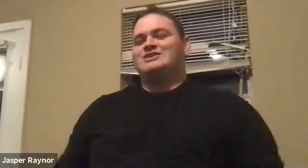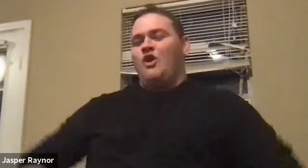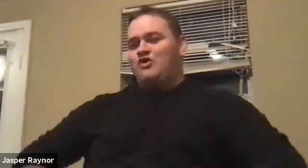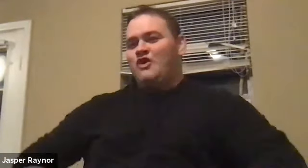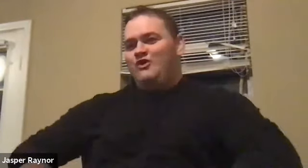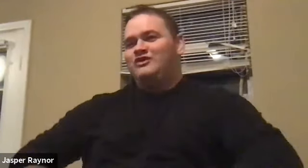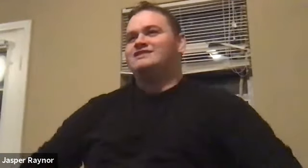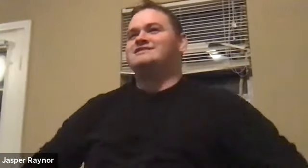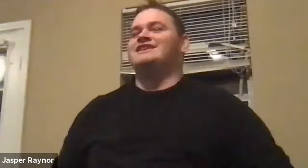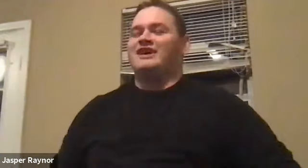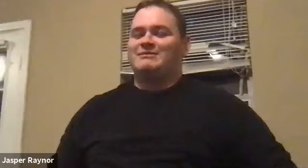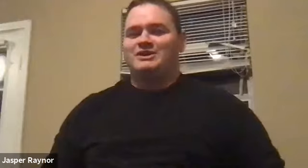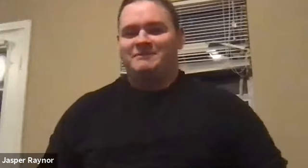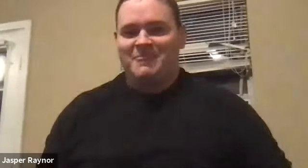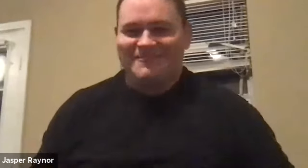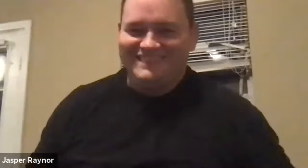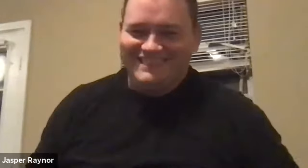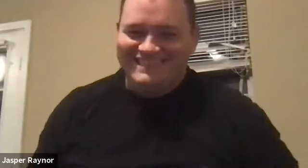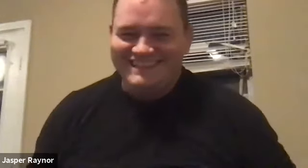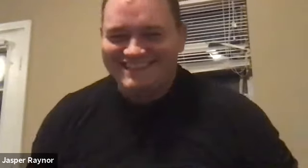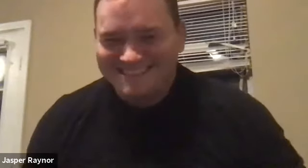All right, I'm good.